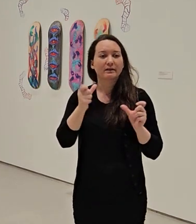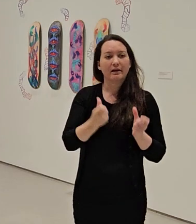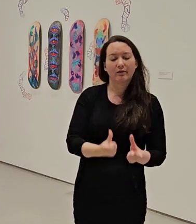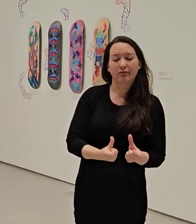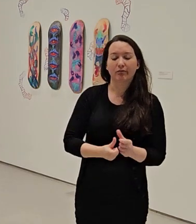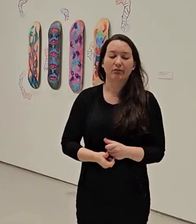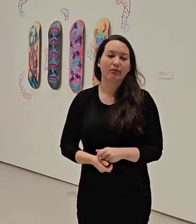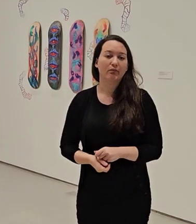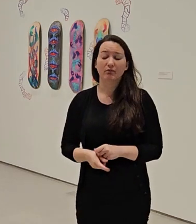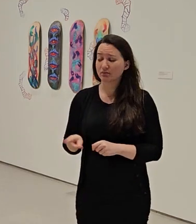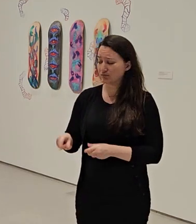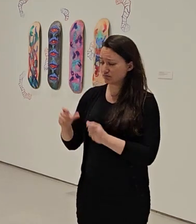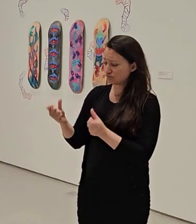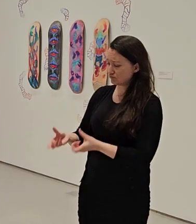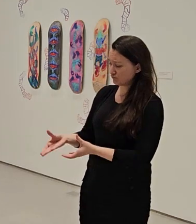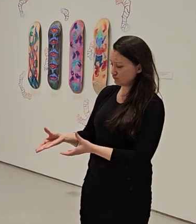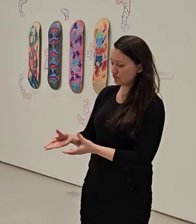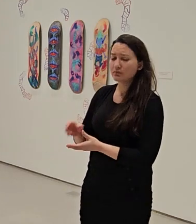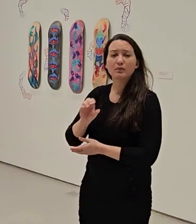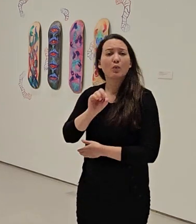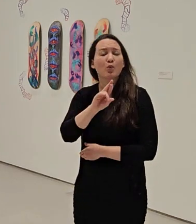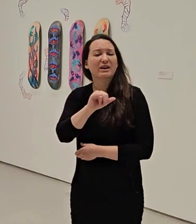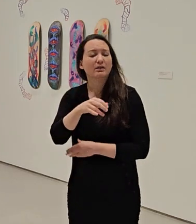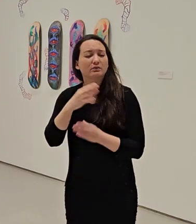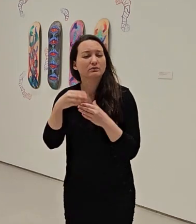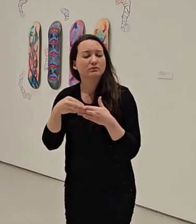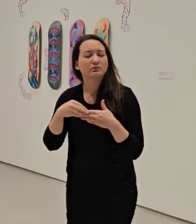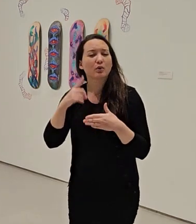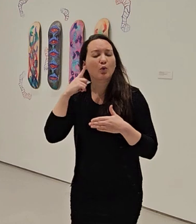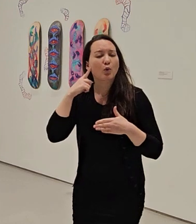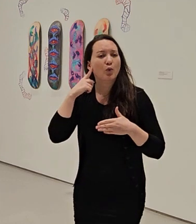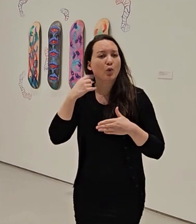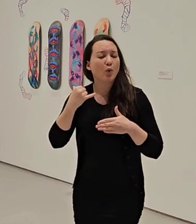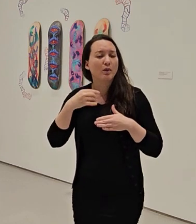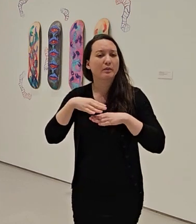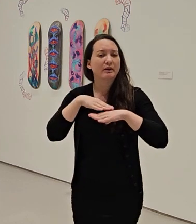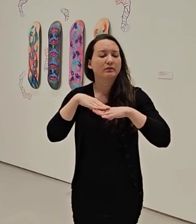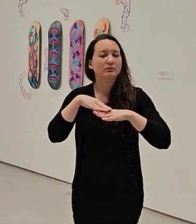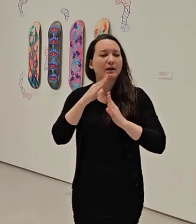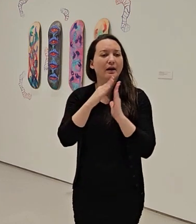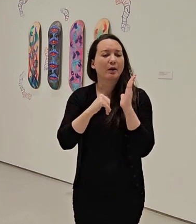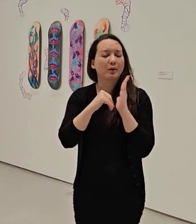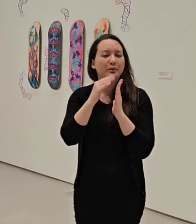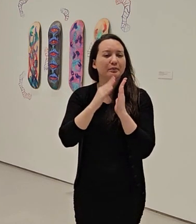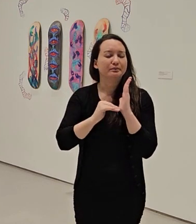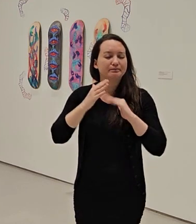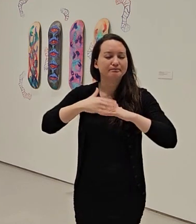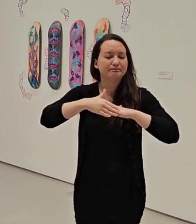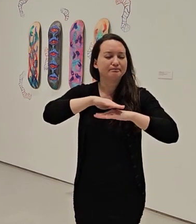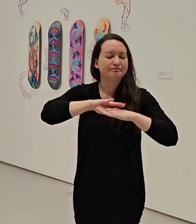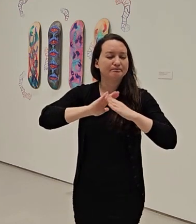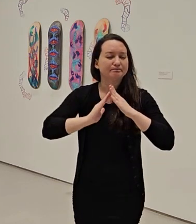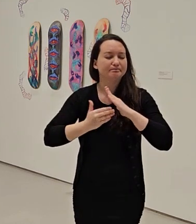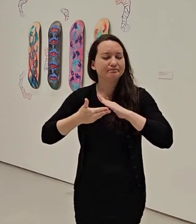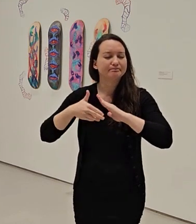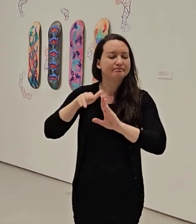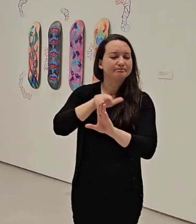The sculpture is an organic form with a gold base and house paint covering it. The sculpture was inspired by